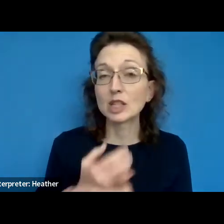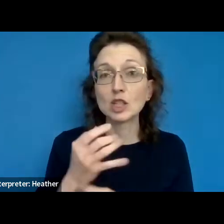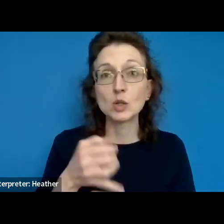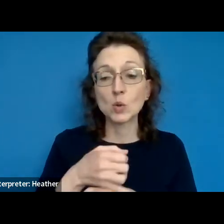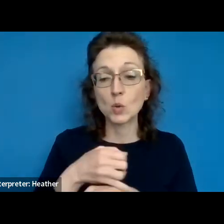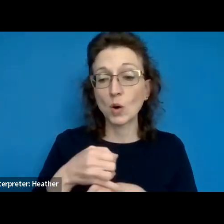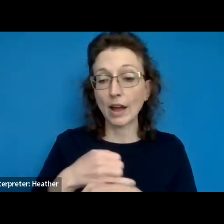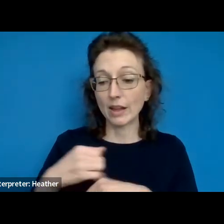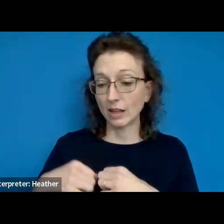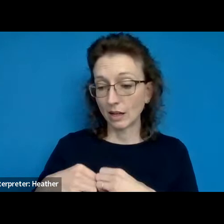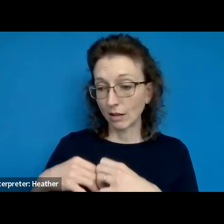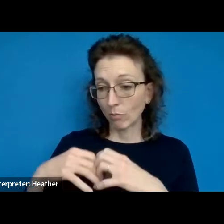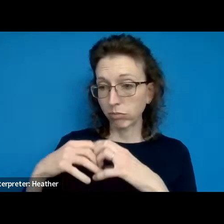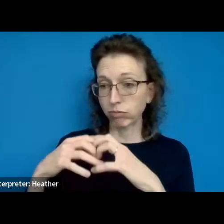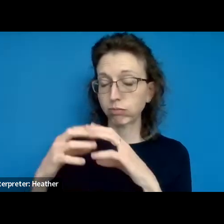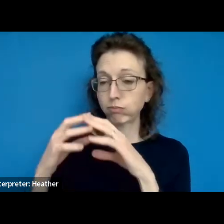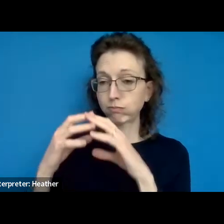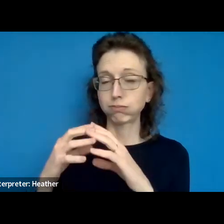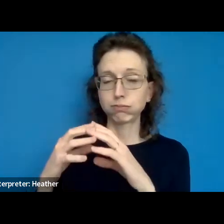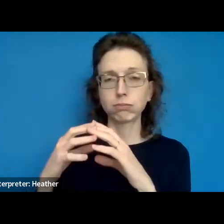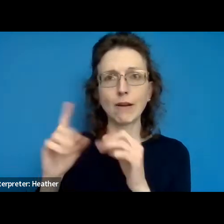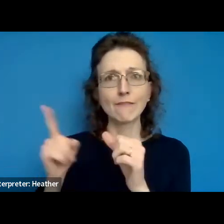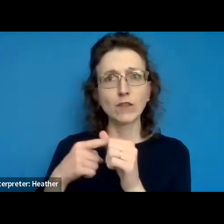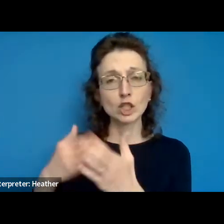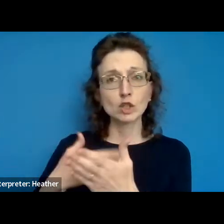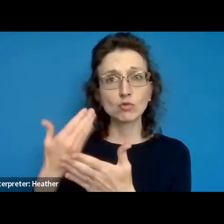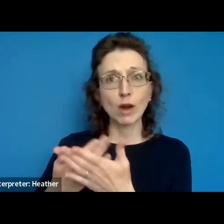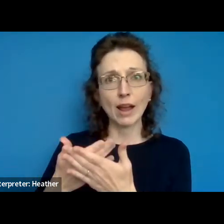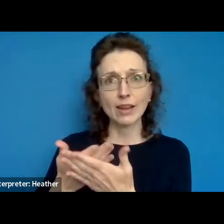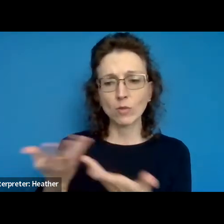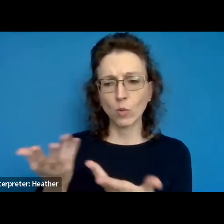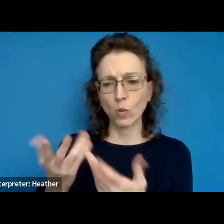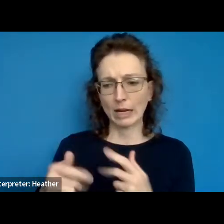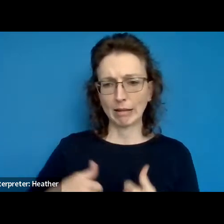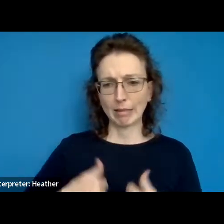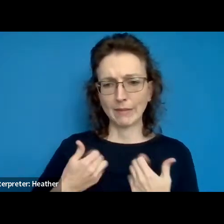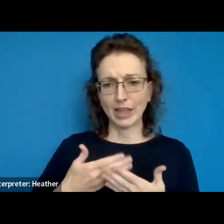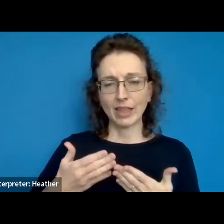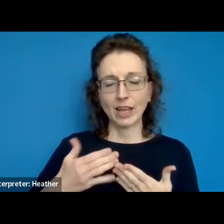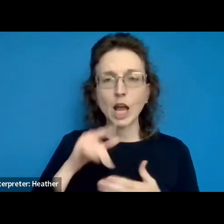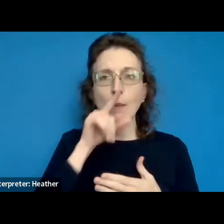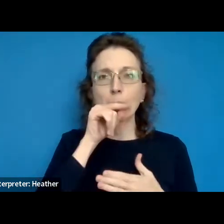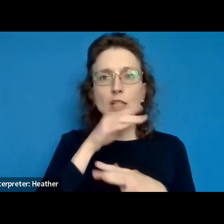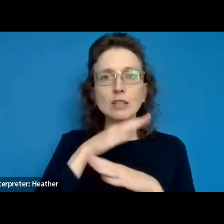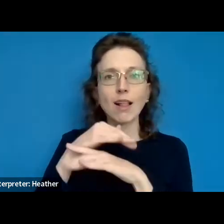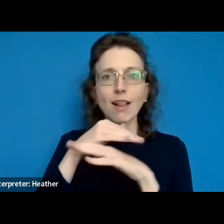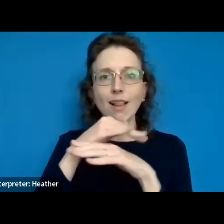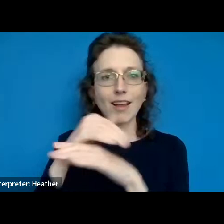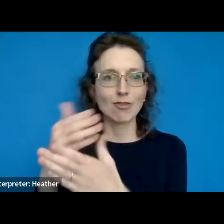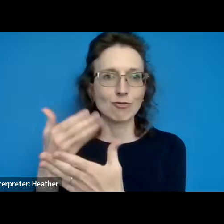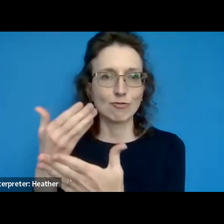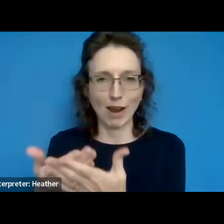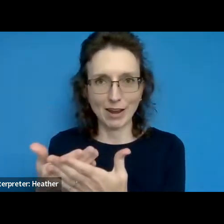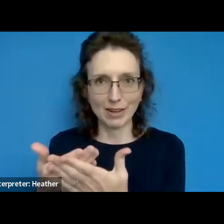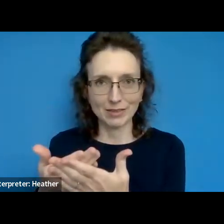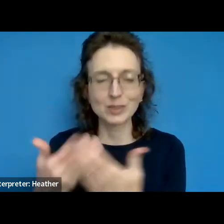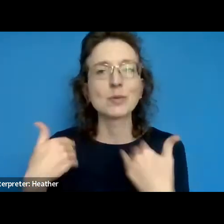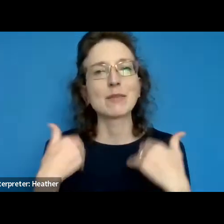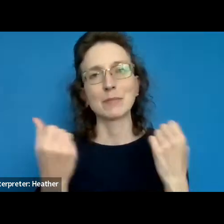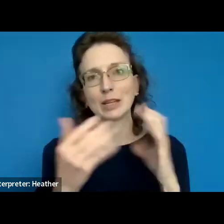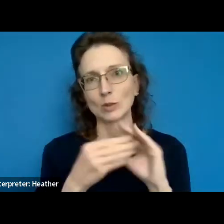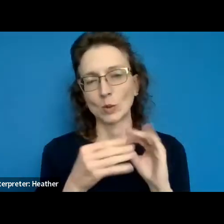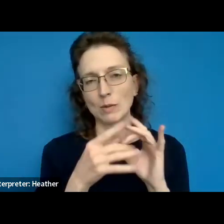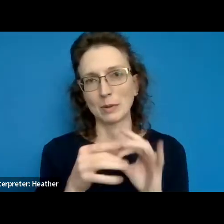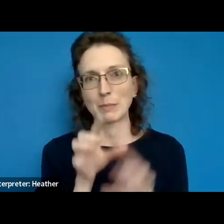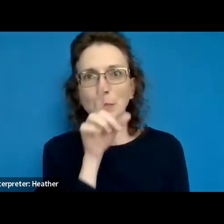formed, the first things that actually arrives in the islands are birds. So we have stories about these birds, and I'll just